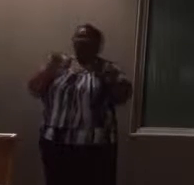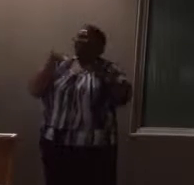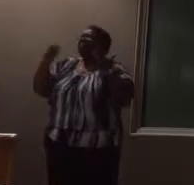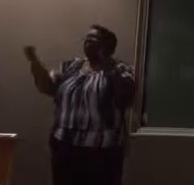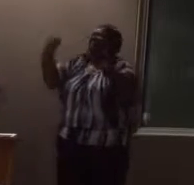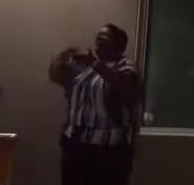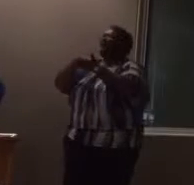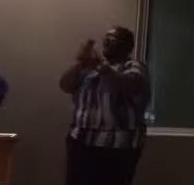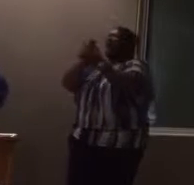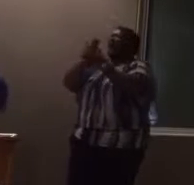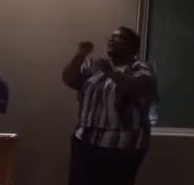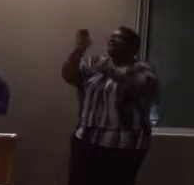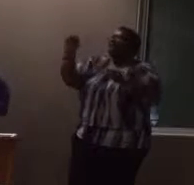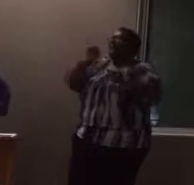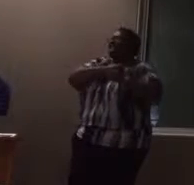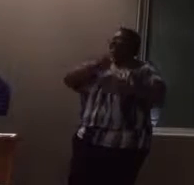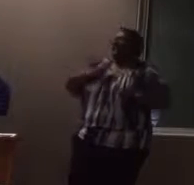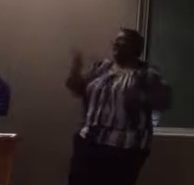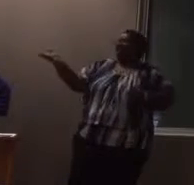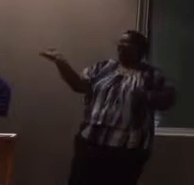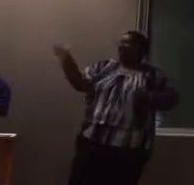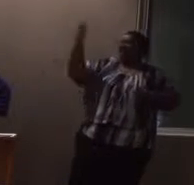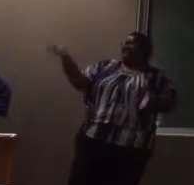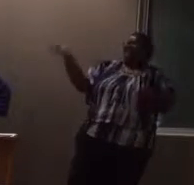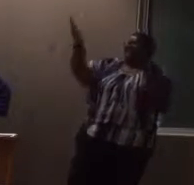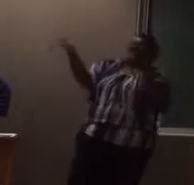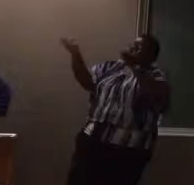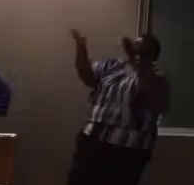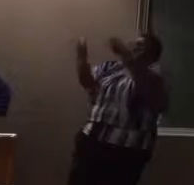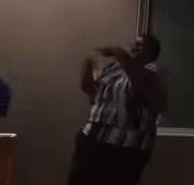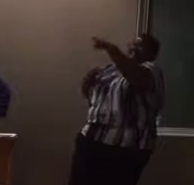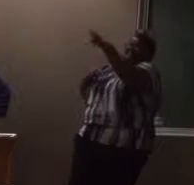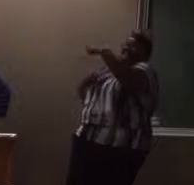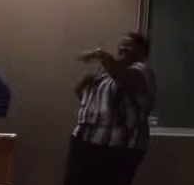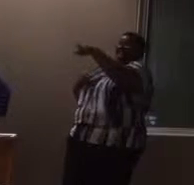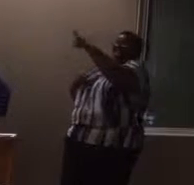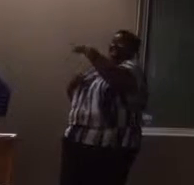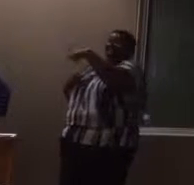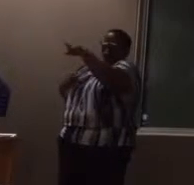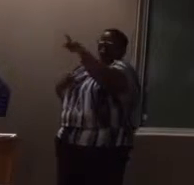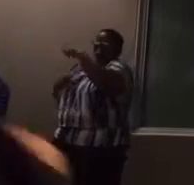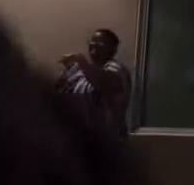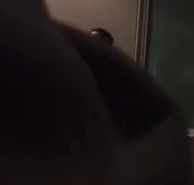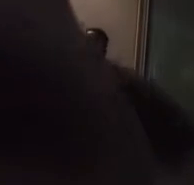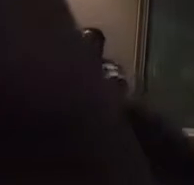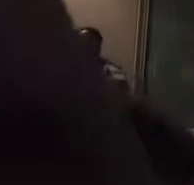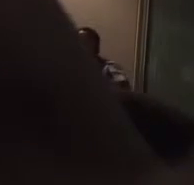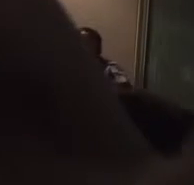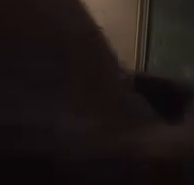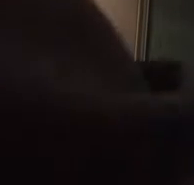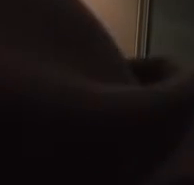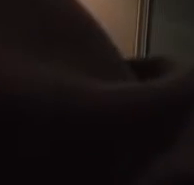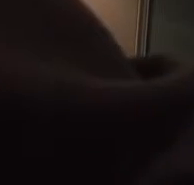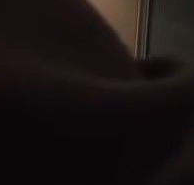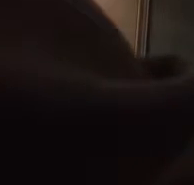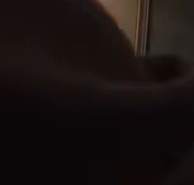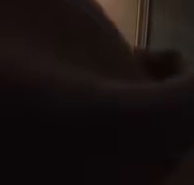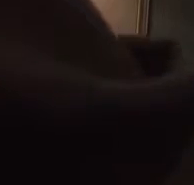advising. And we have academic advising here. Representatives from there, stop. You will all be meeting with